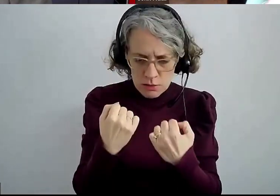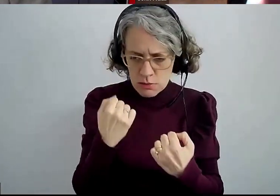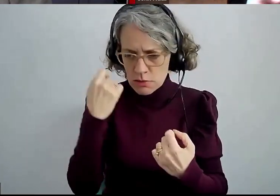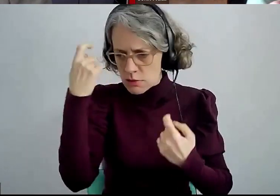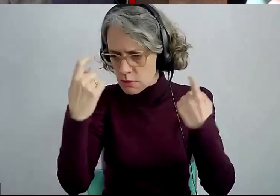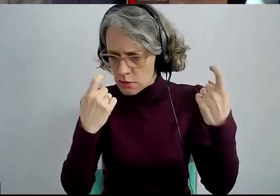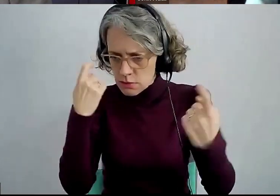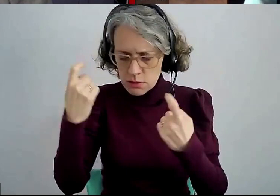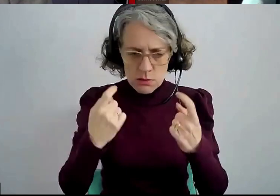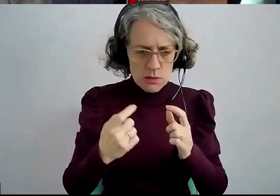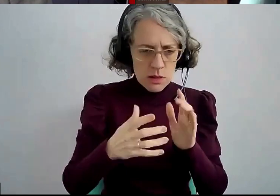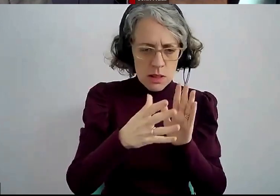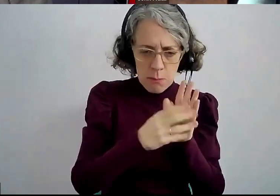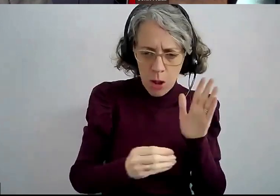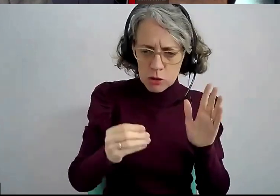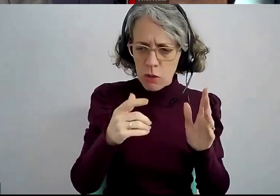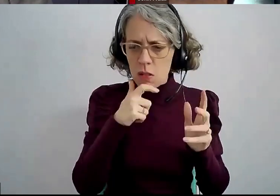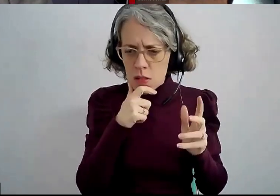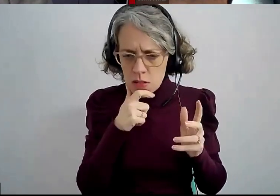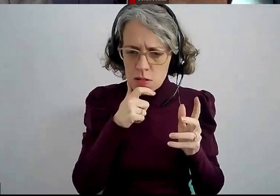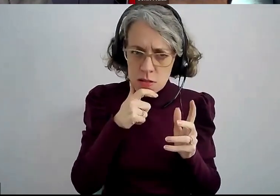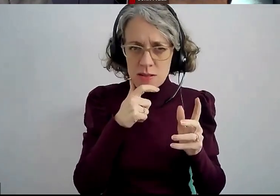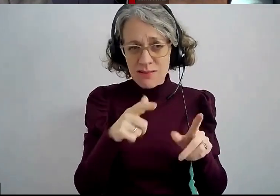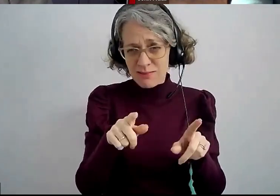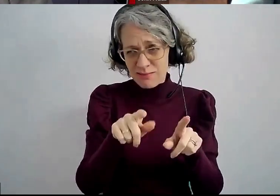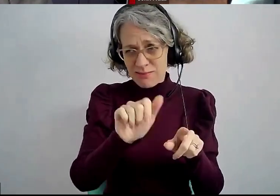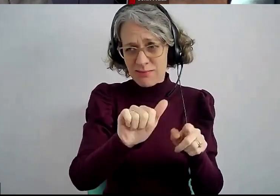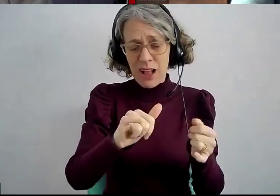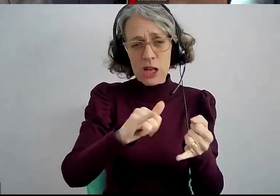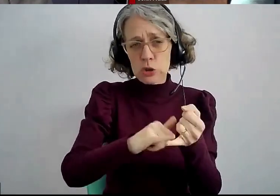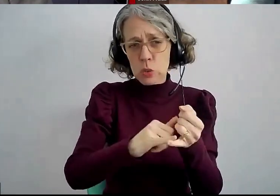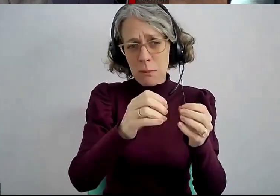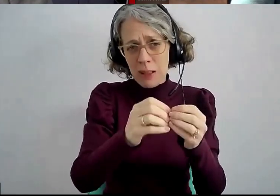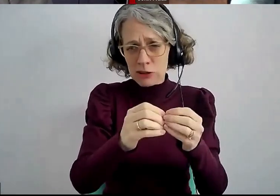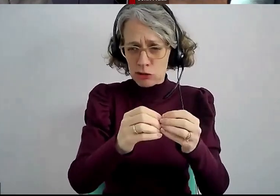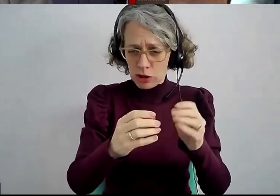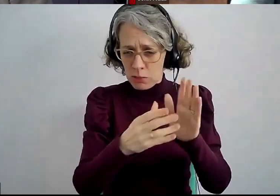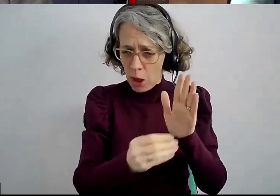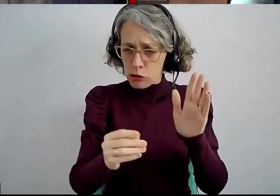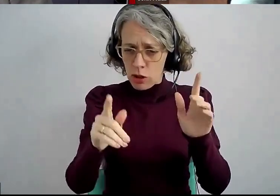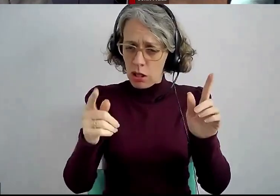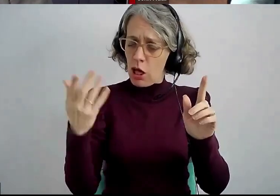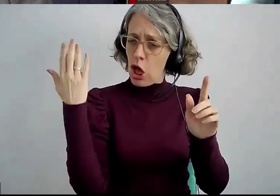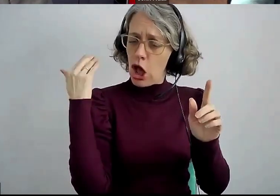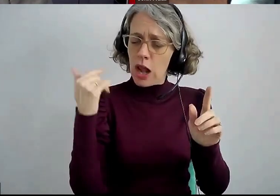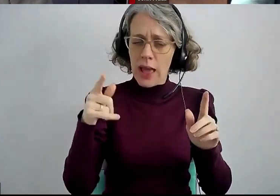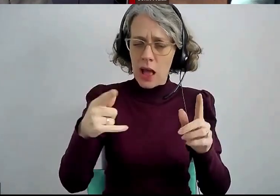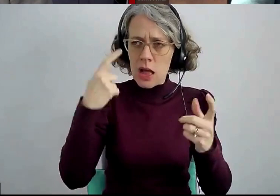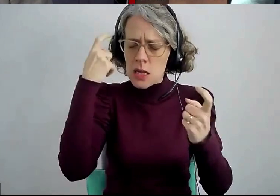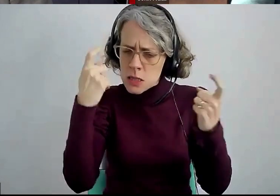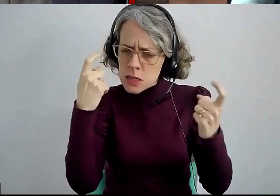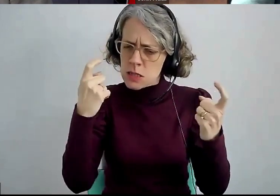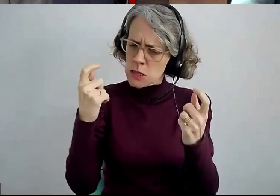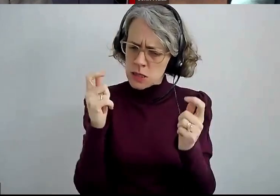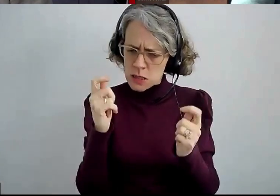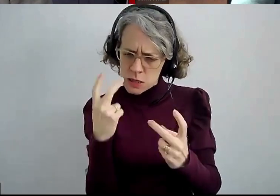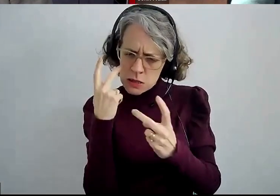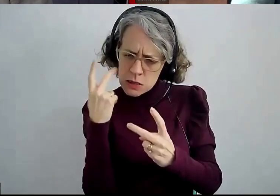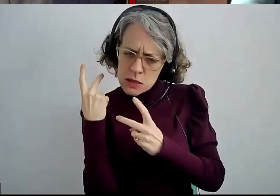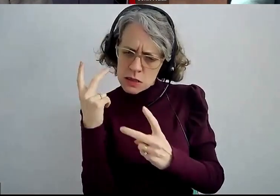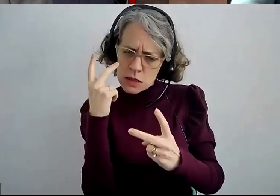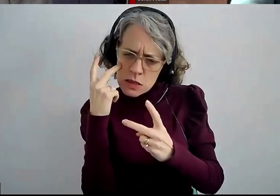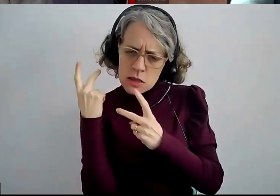model, as Stuart mentioned a bit earlier, so that it's continually